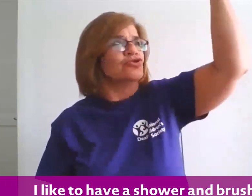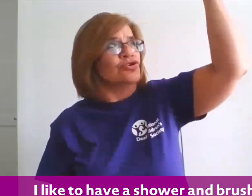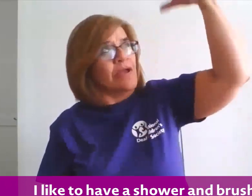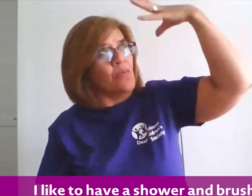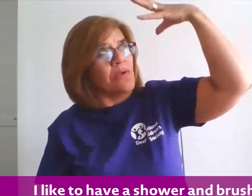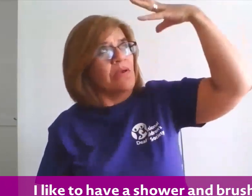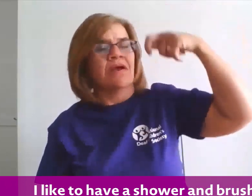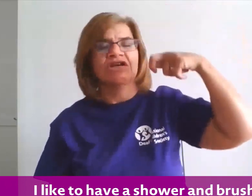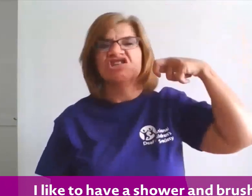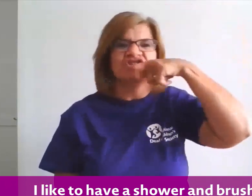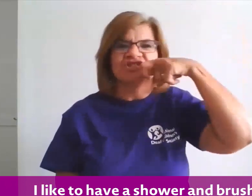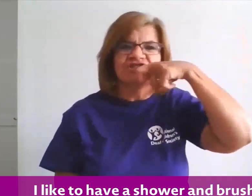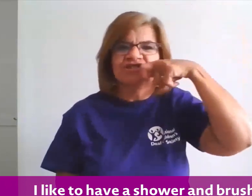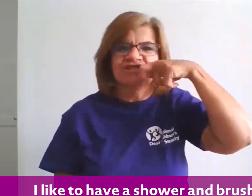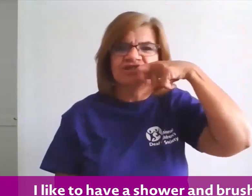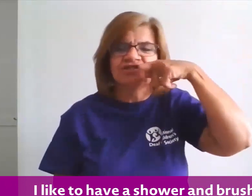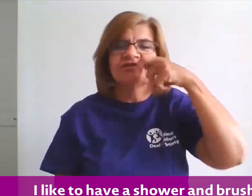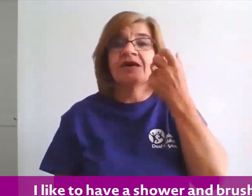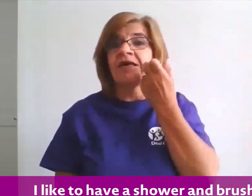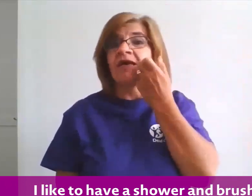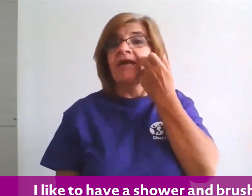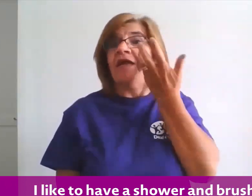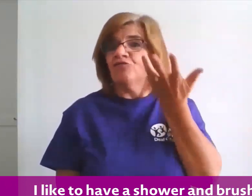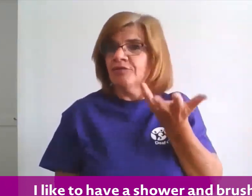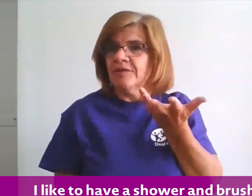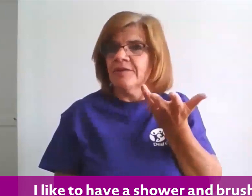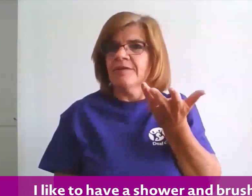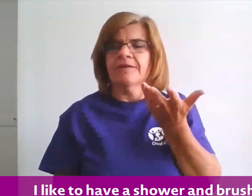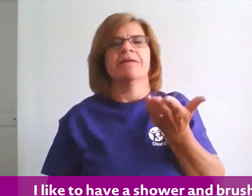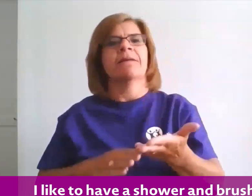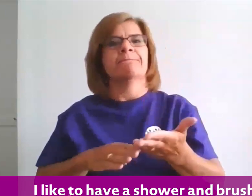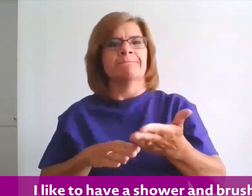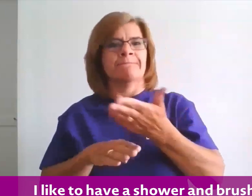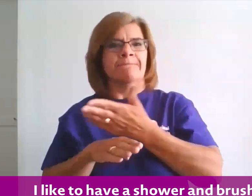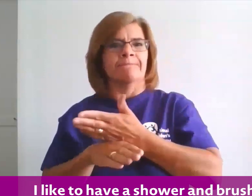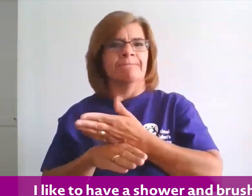I like to have a shower and brush my teeth every day before breakfast.